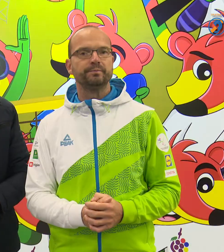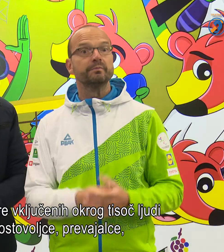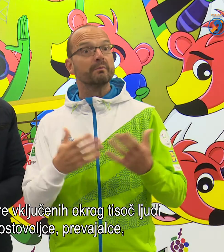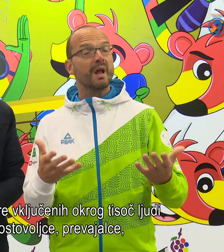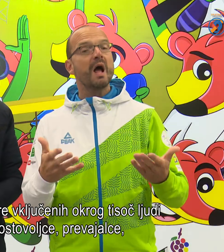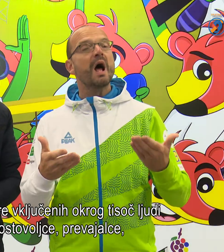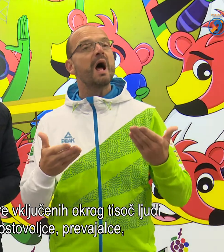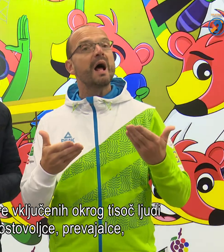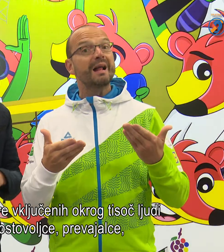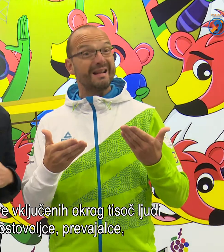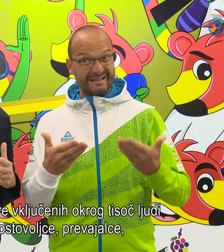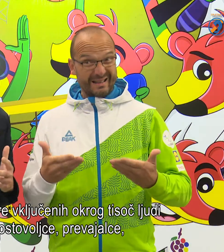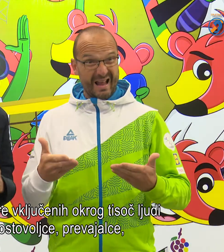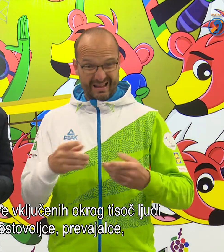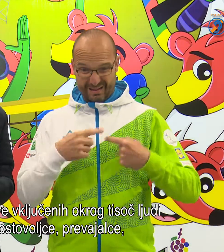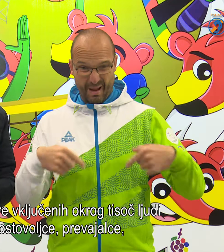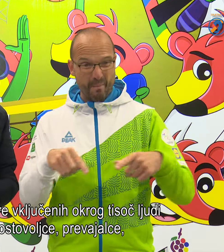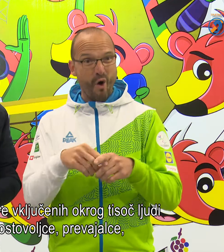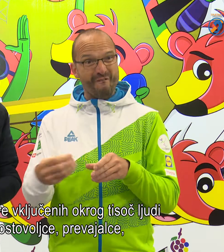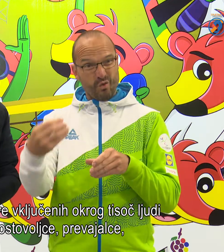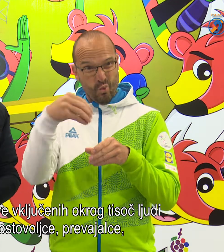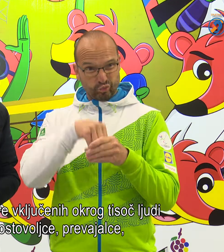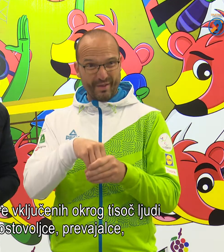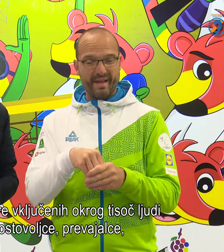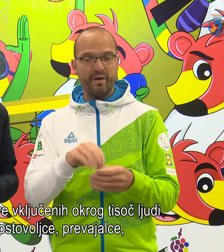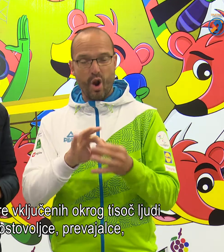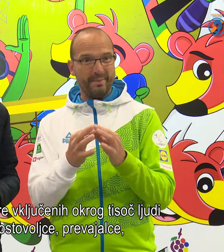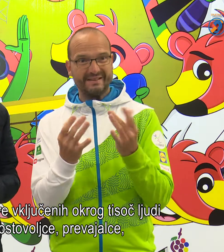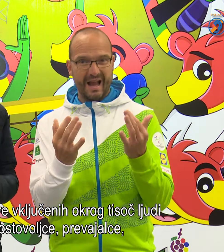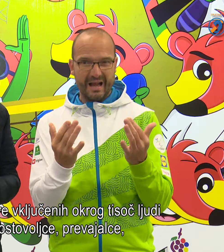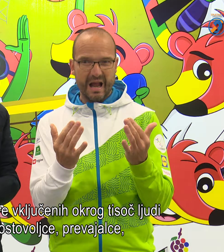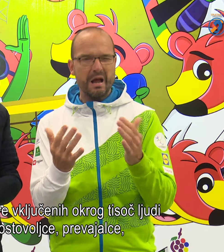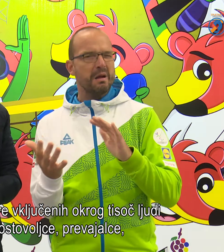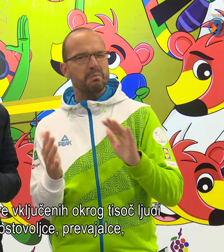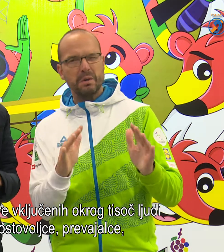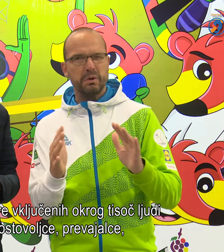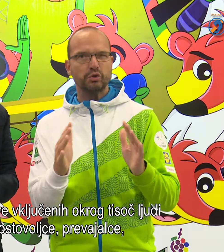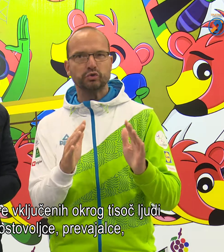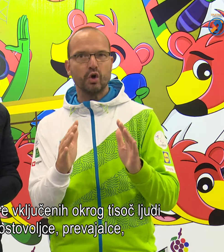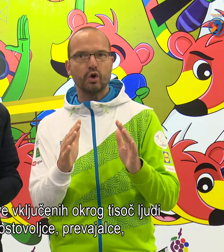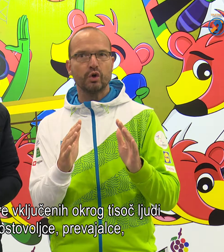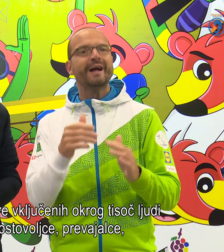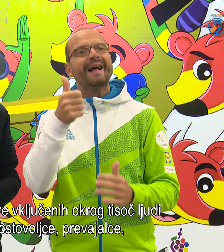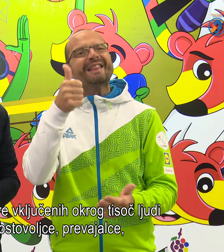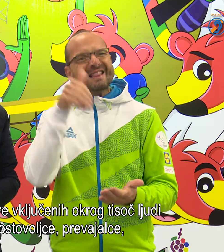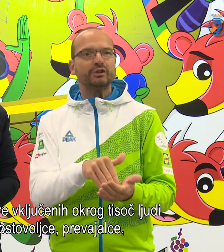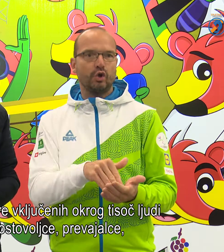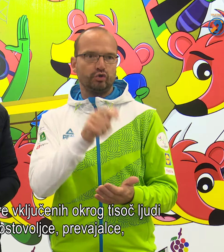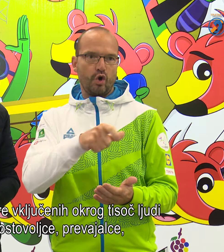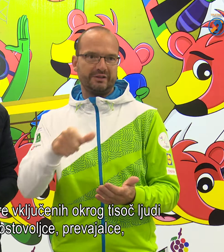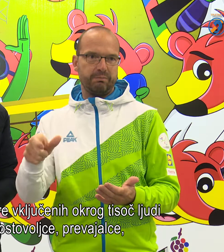Today we have involved with the games about 1,000 people.